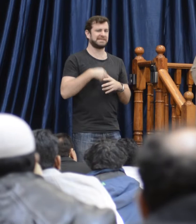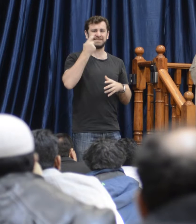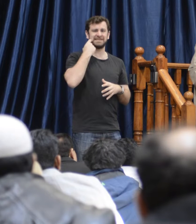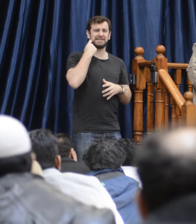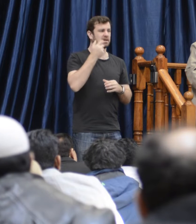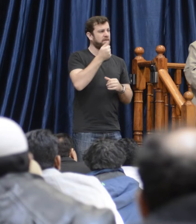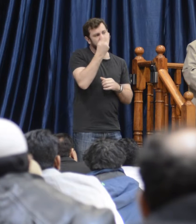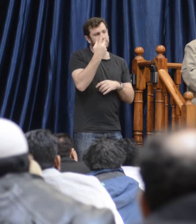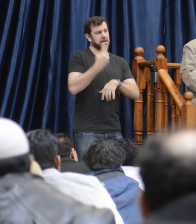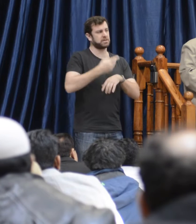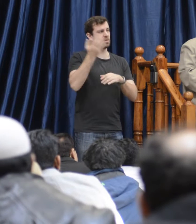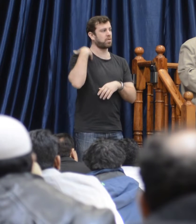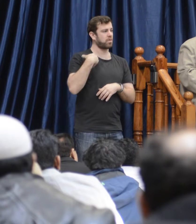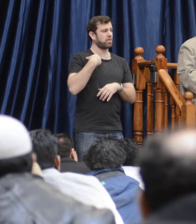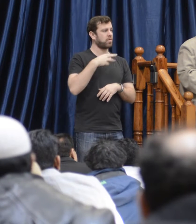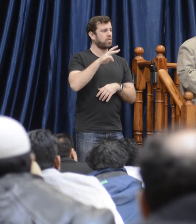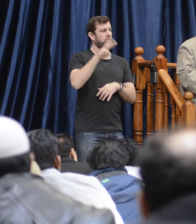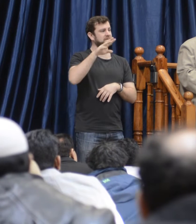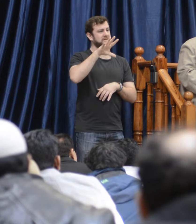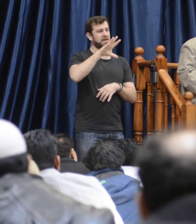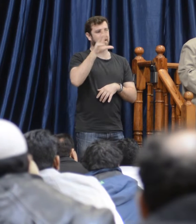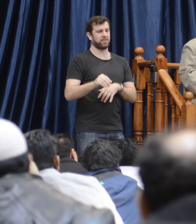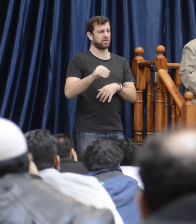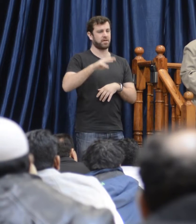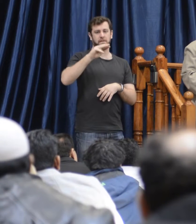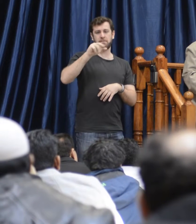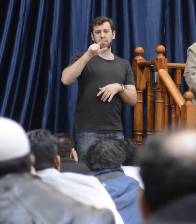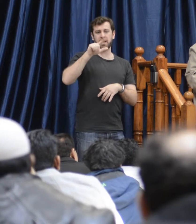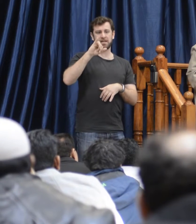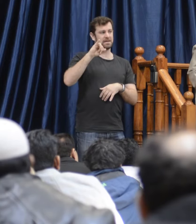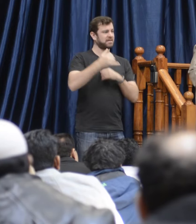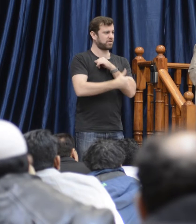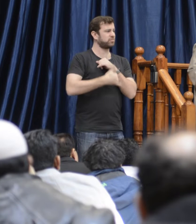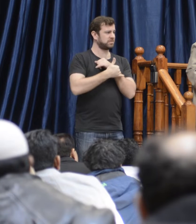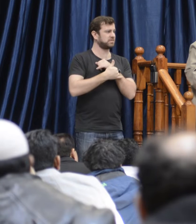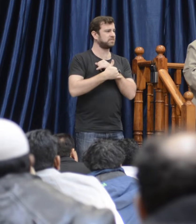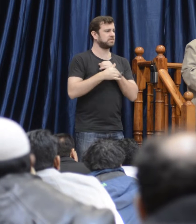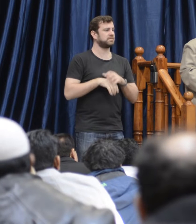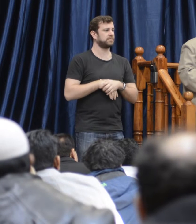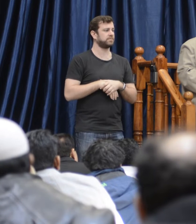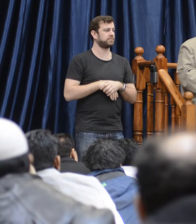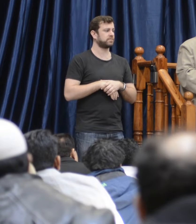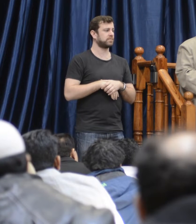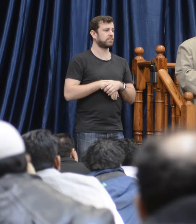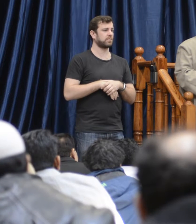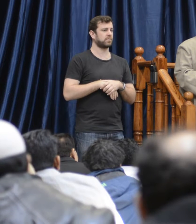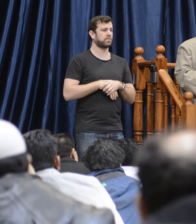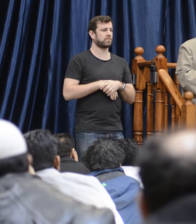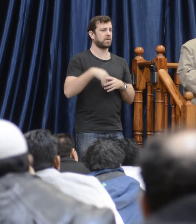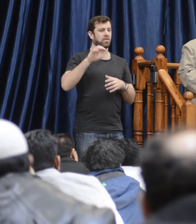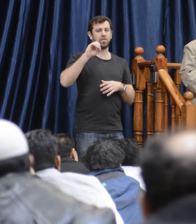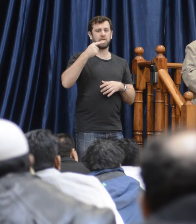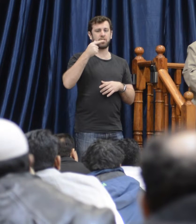days ago, in the West African country of Mali, in the Ogosago village, in the